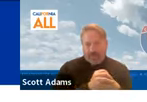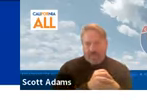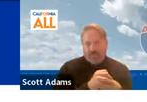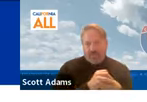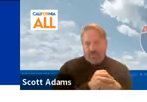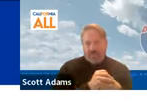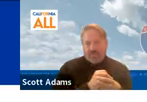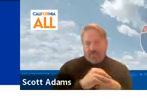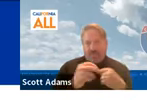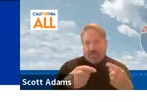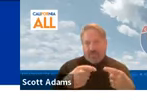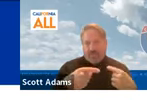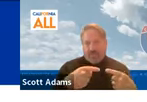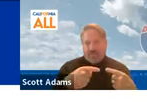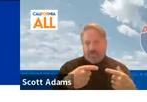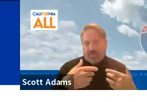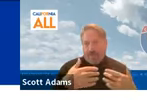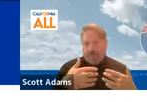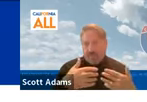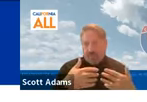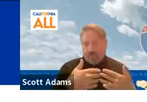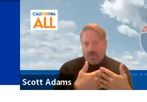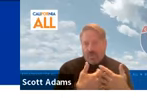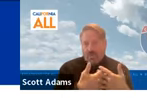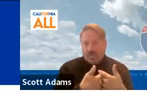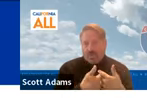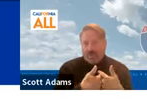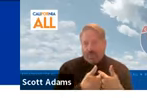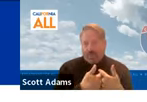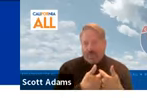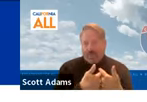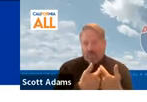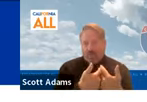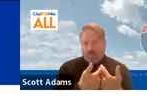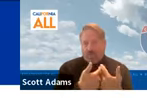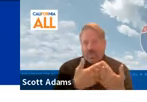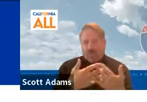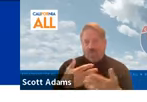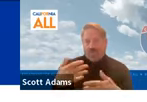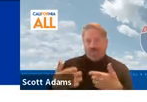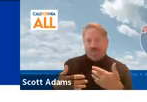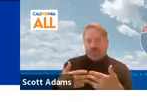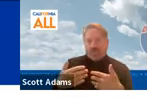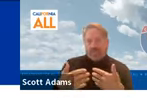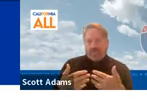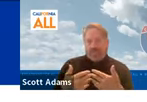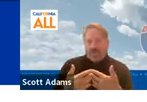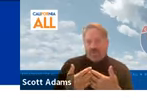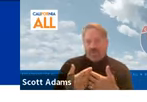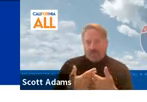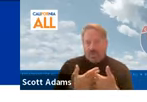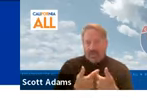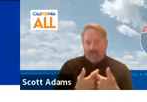the digital equity ecosystem mapping tool, you know, we'd really like to put